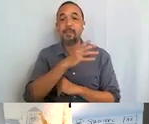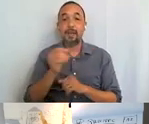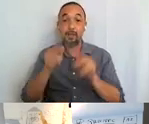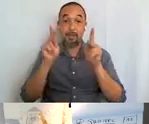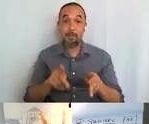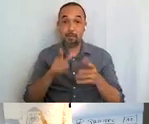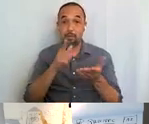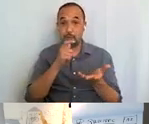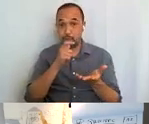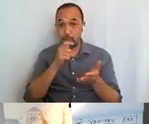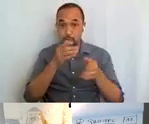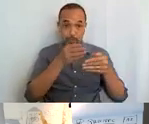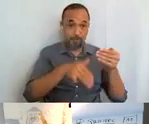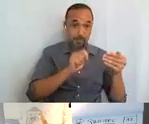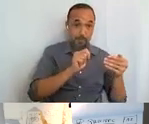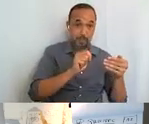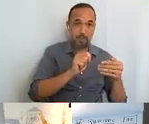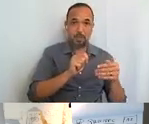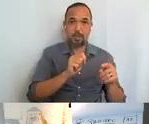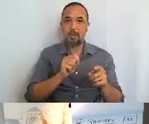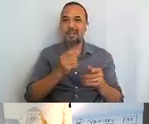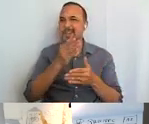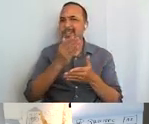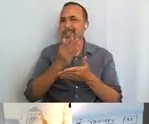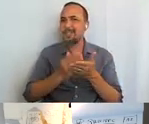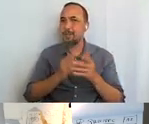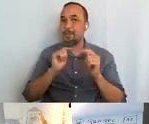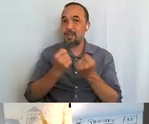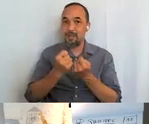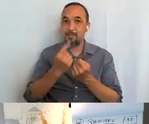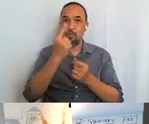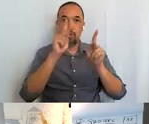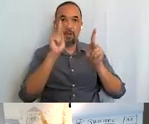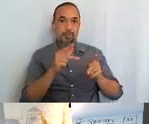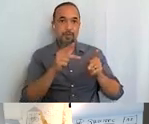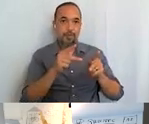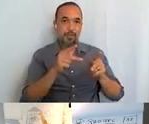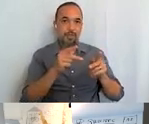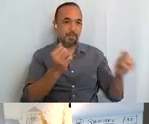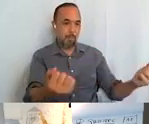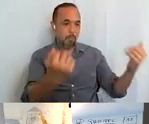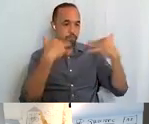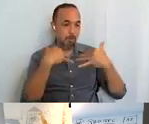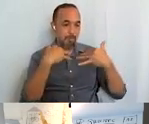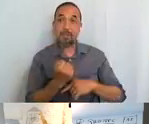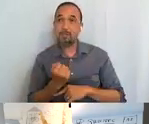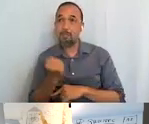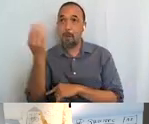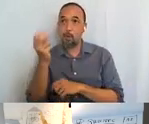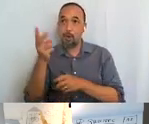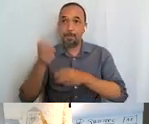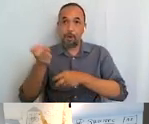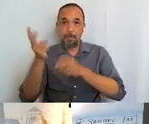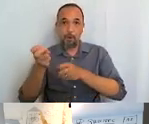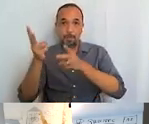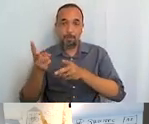it. Some teams have one person uploading all the items. Some teams do not. So that's kind of